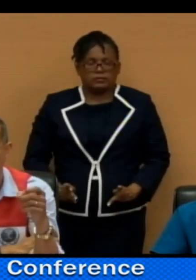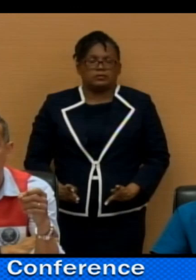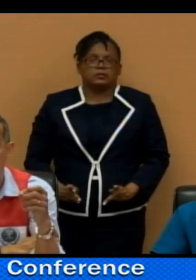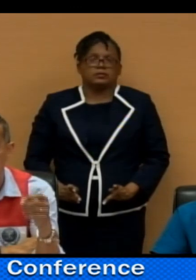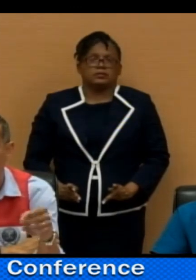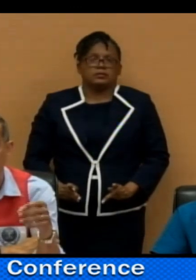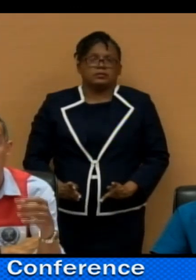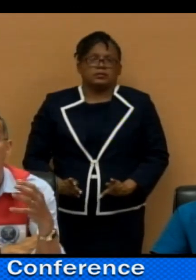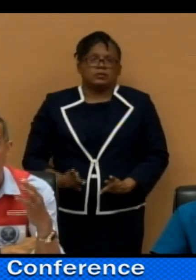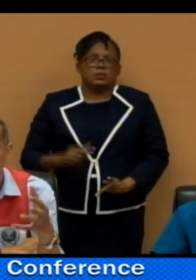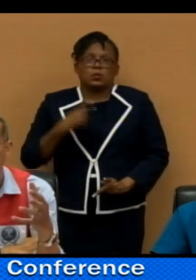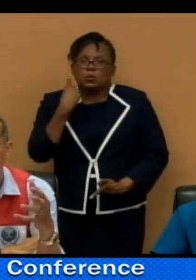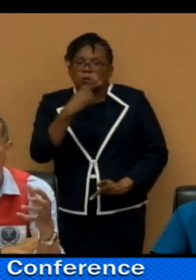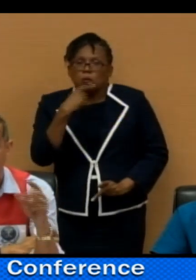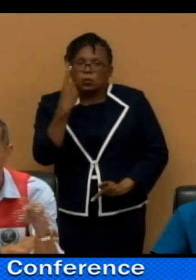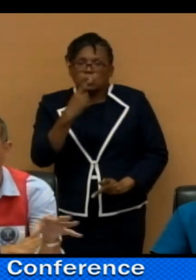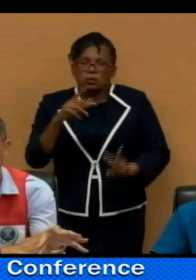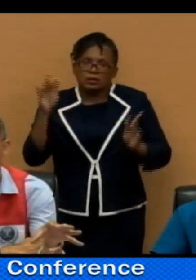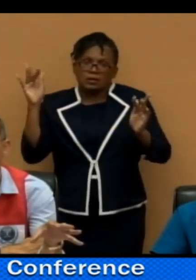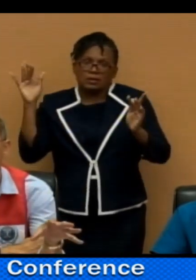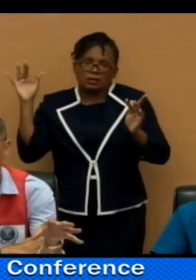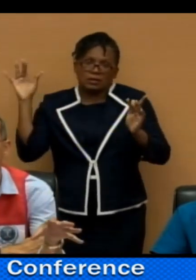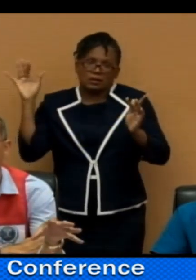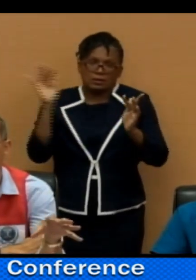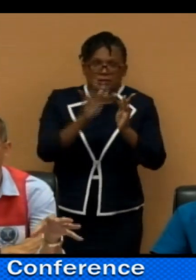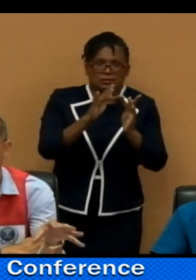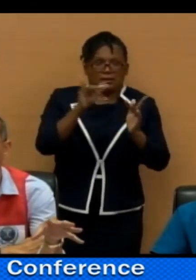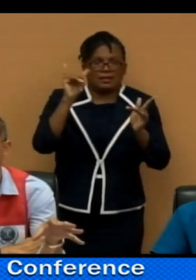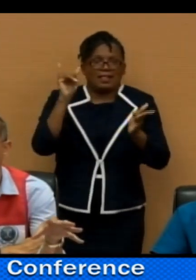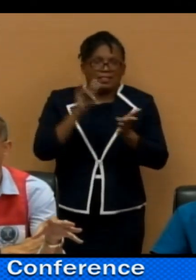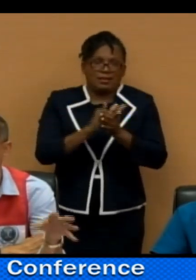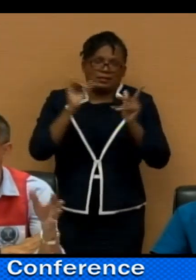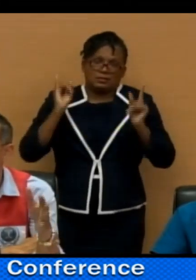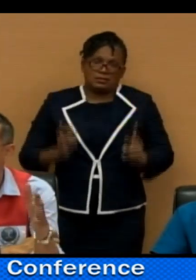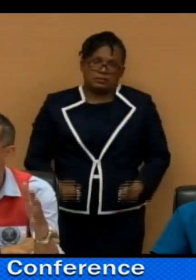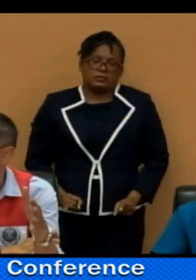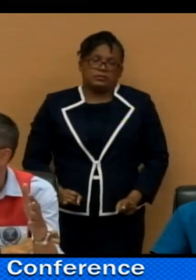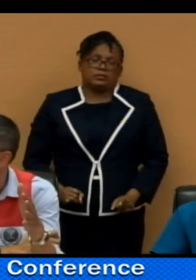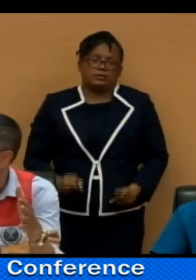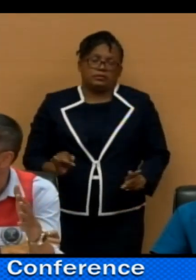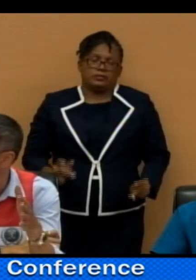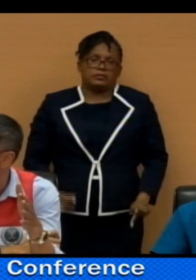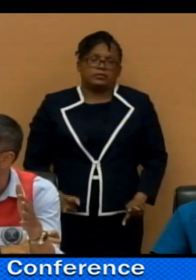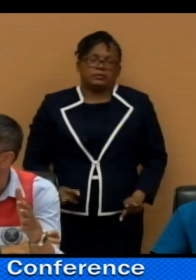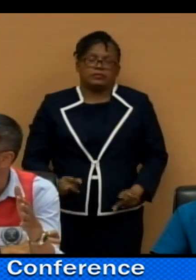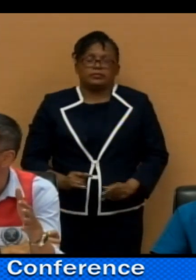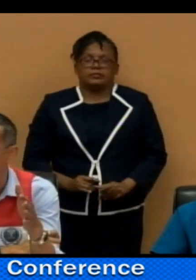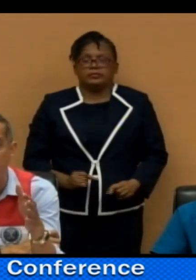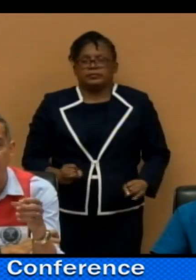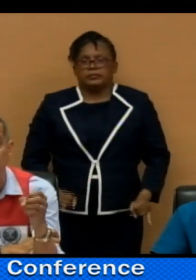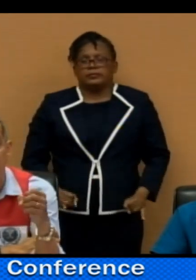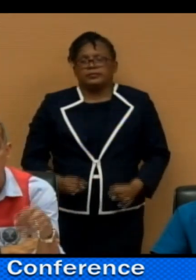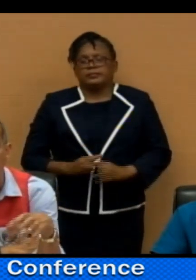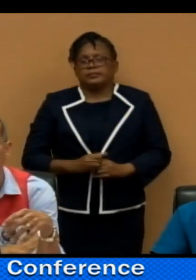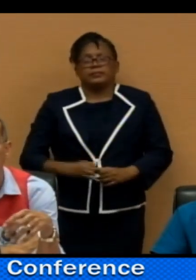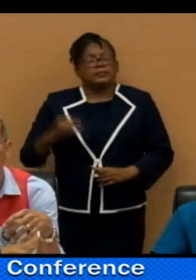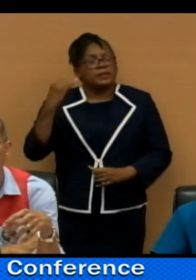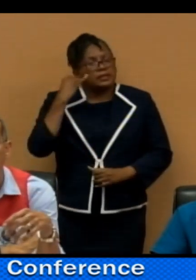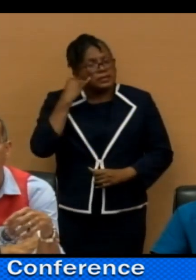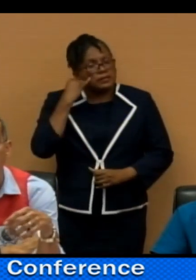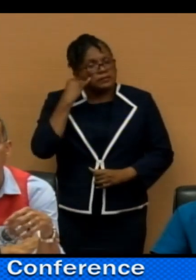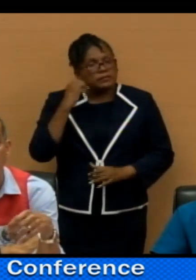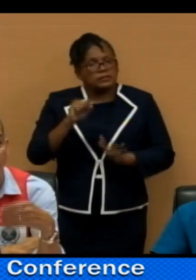have under strict surveillance and quarantine. Now, it is only if any of those individuals develop